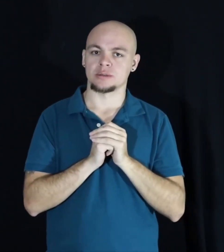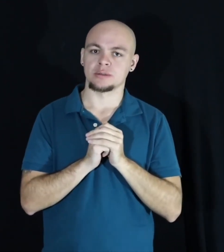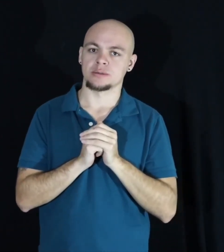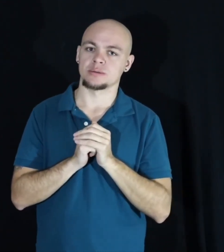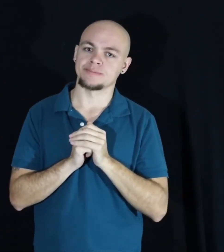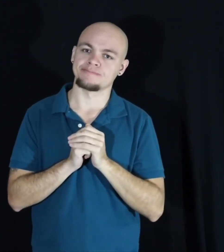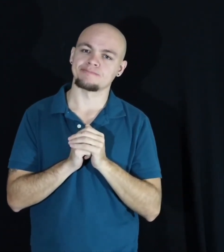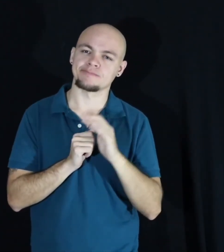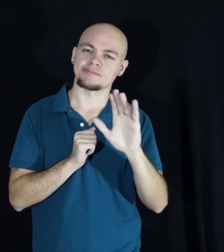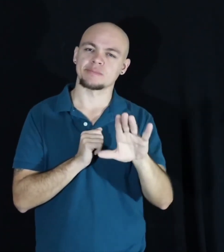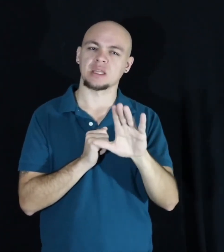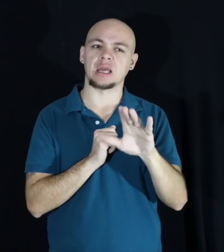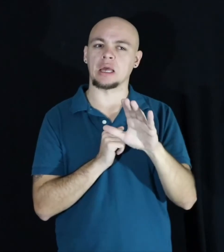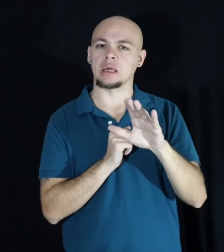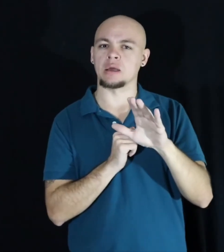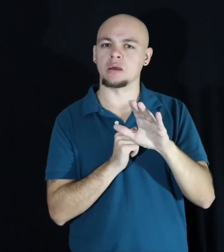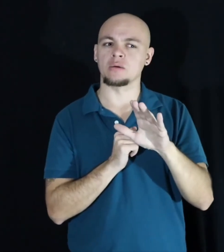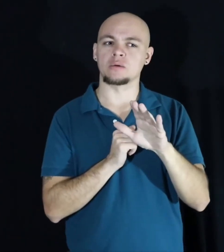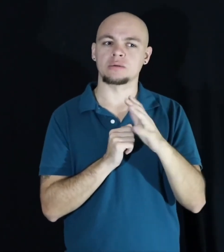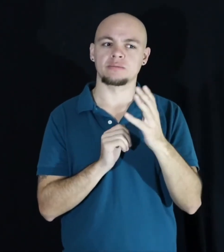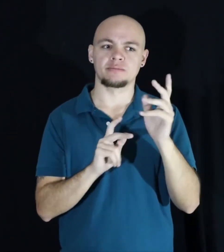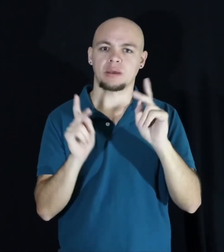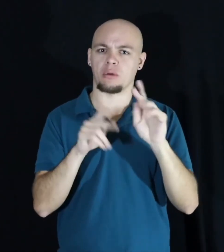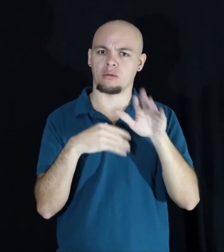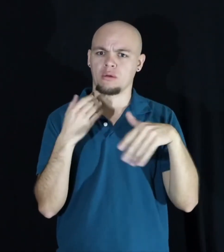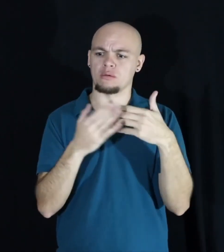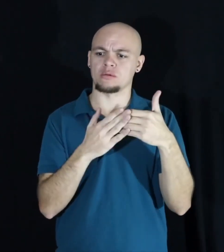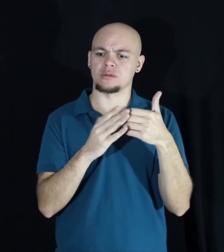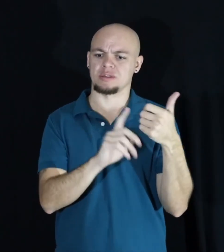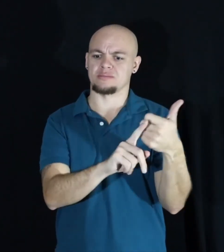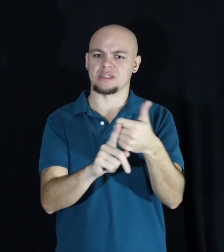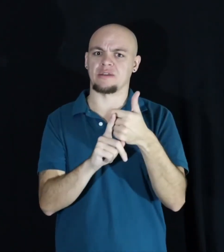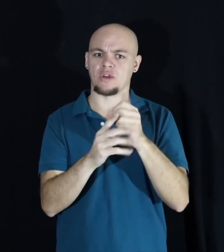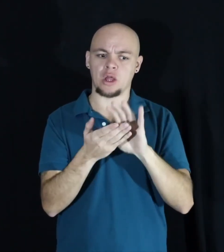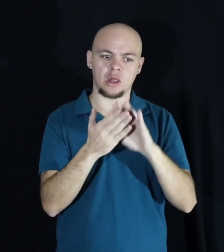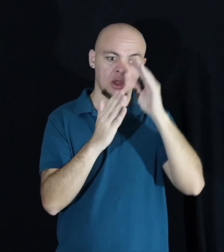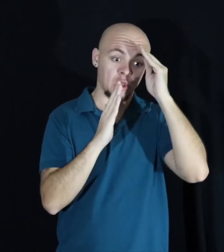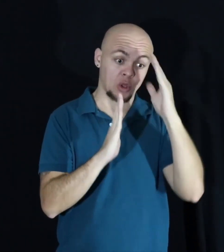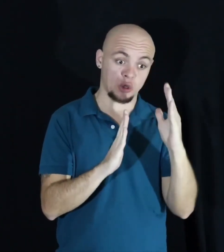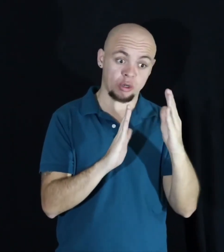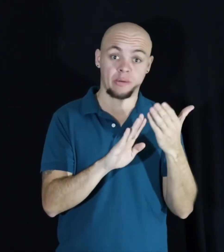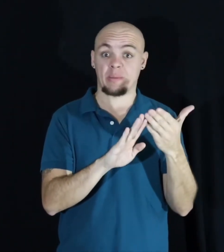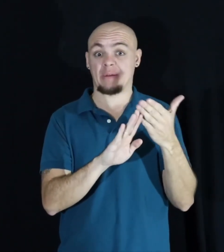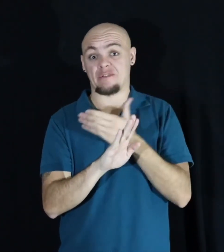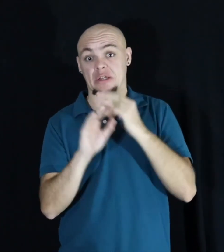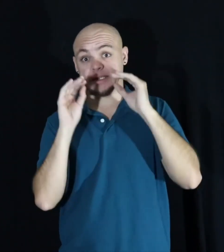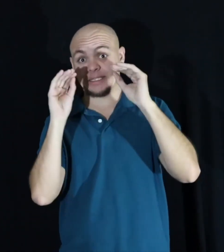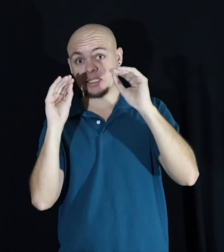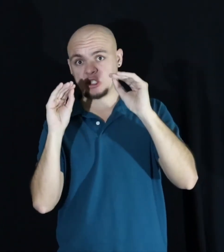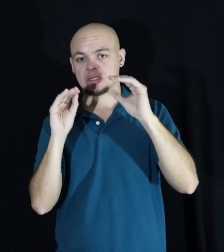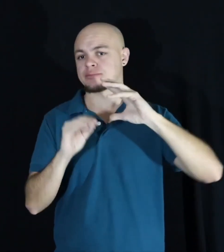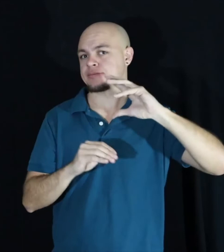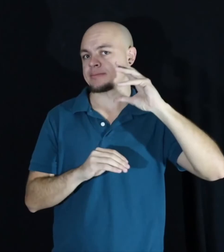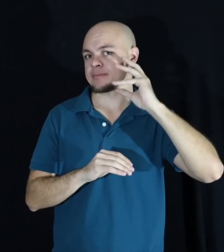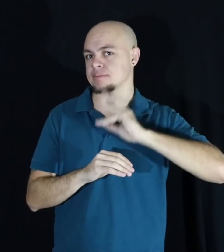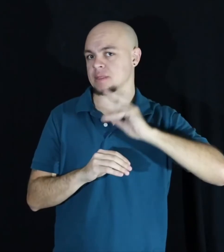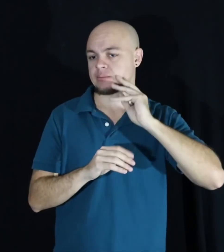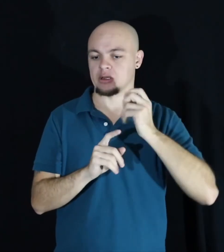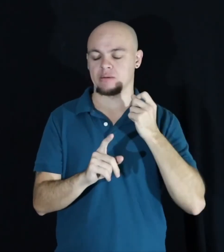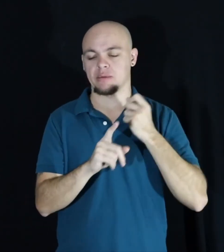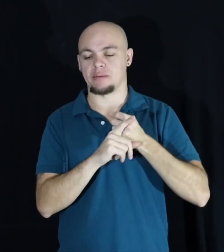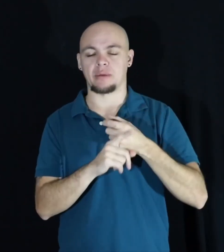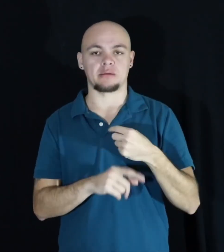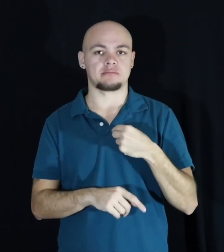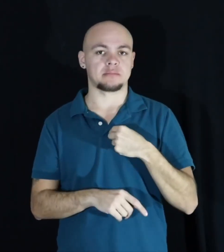I'd argue that everyone for their whole lives is primarily a learner before they're a teacher. And that's where this experience has impacted me the most,